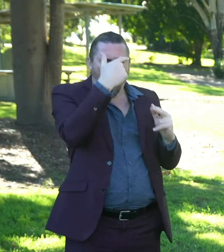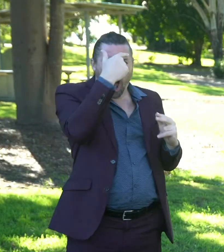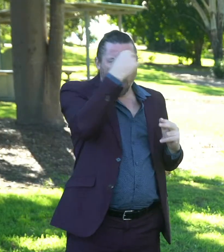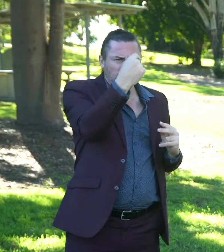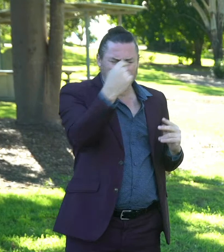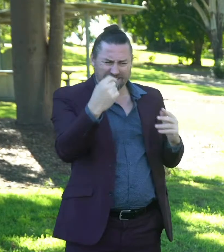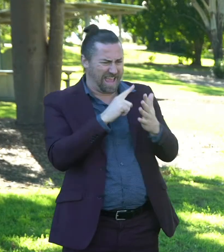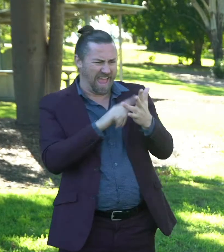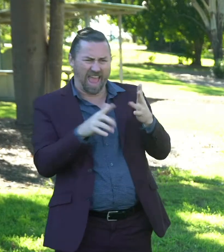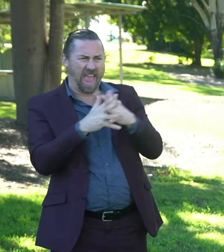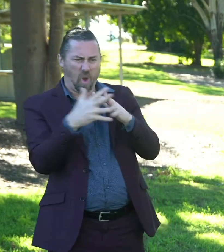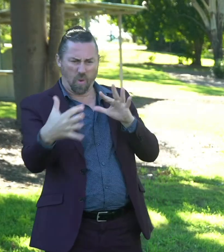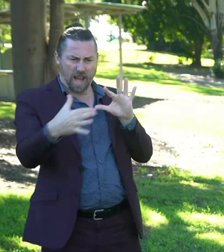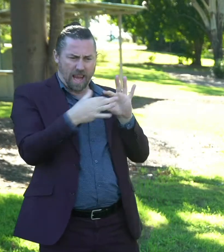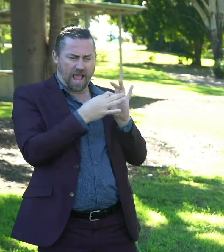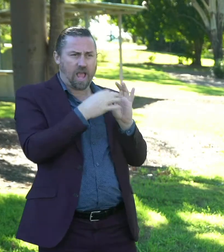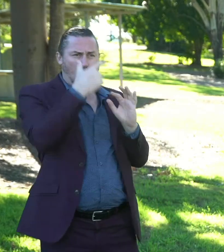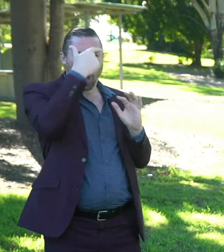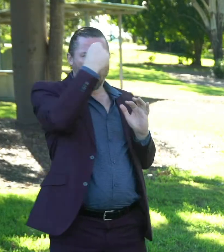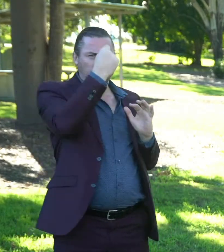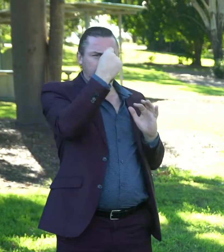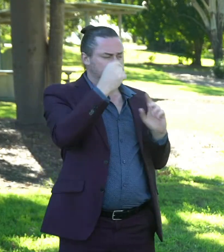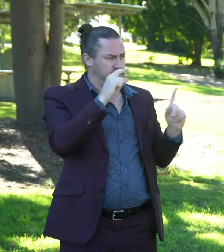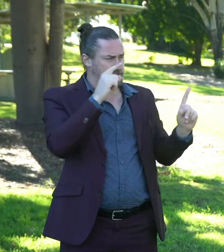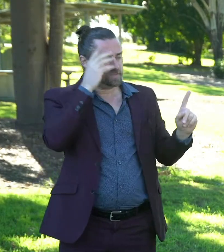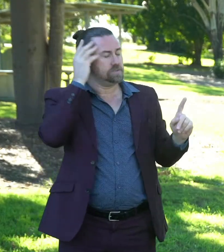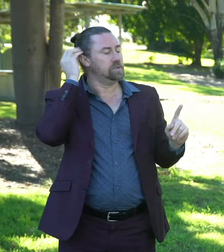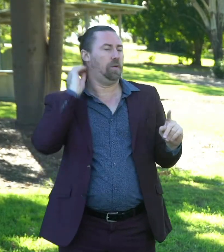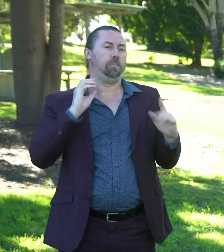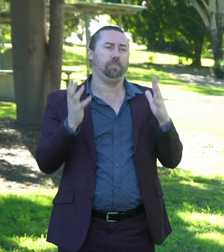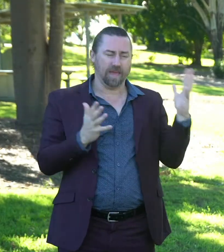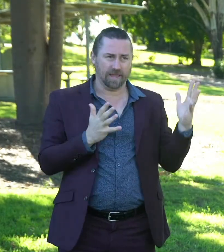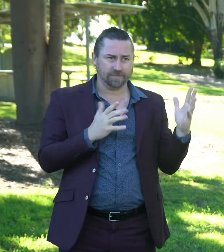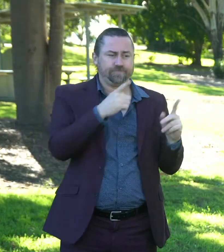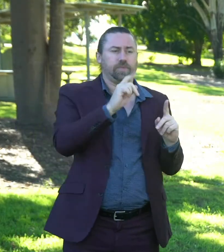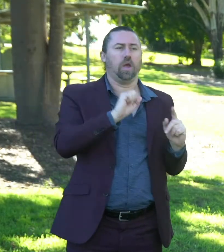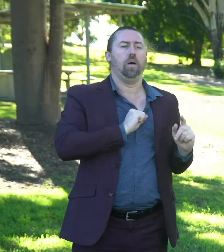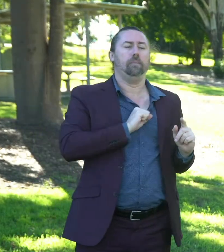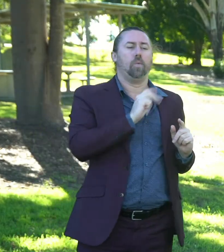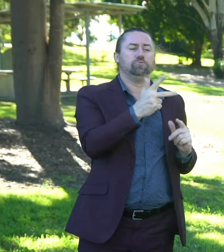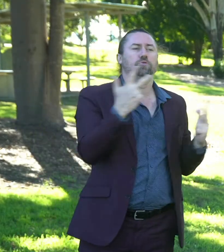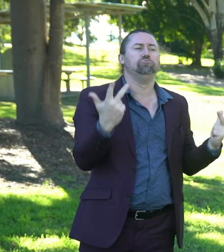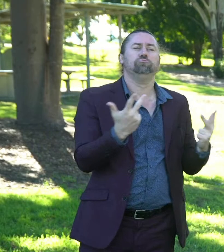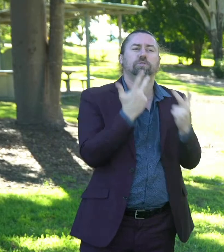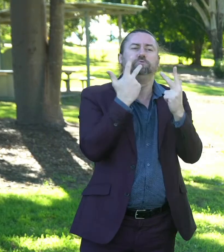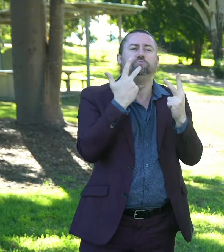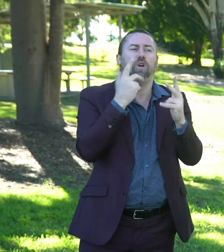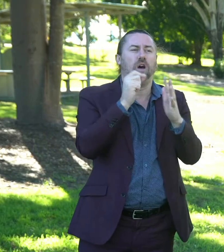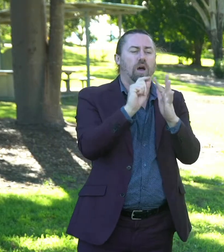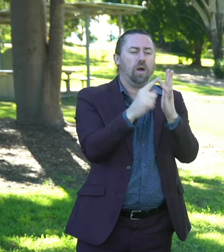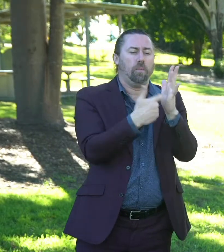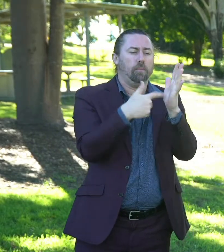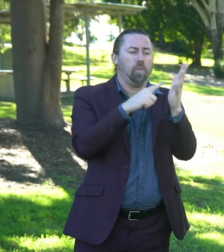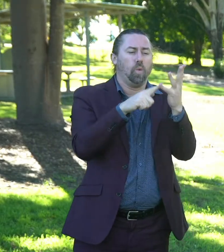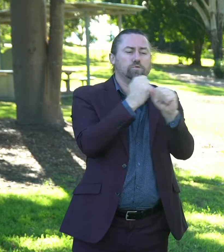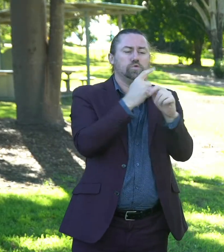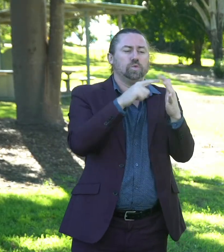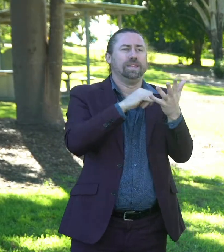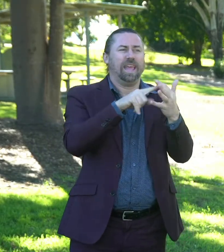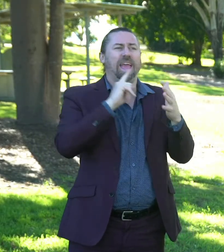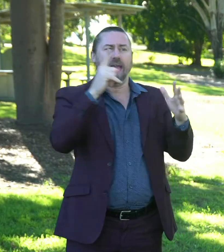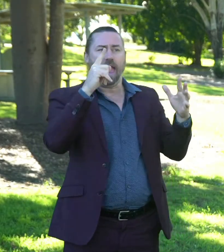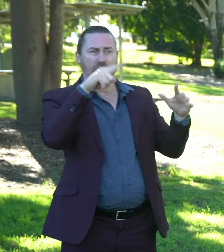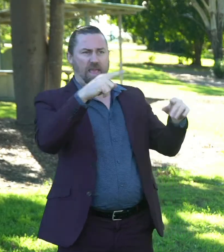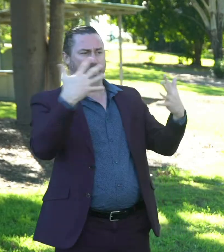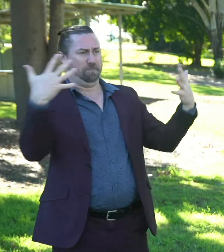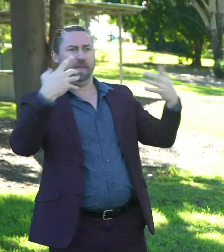you mentioned? No, the Portuguese restaurant had quite a few people who attended that